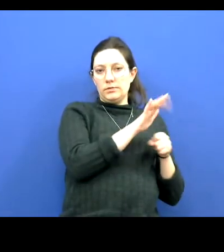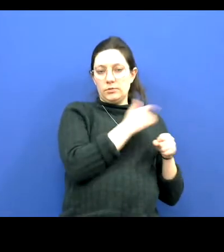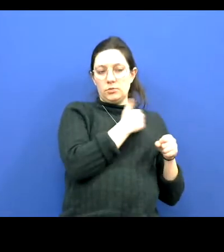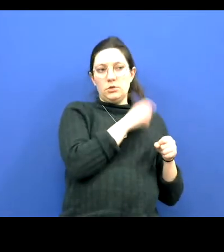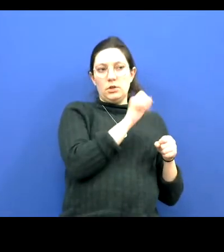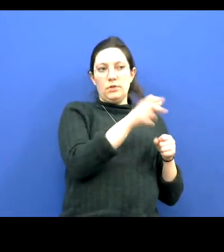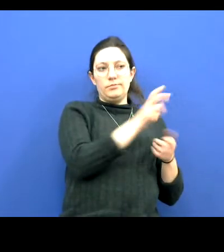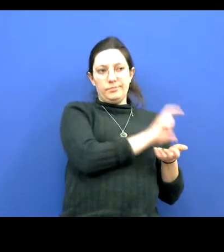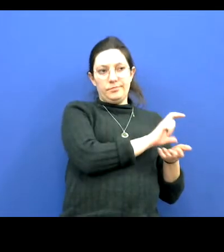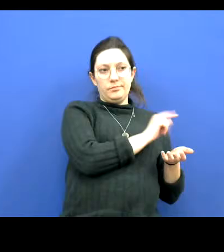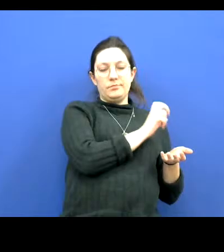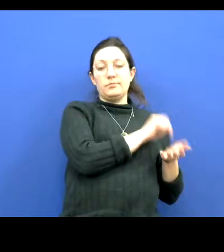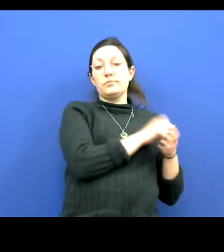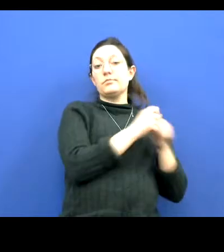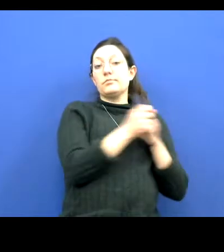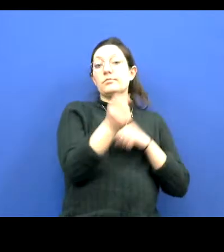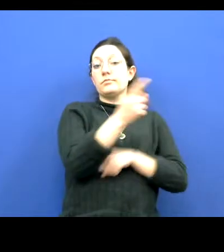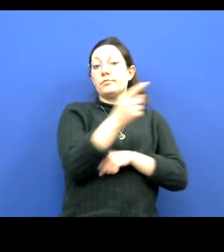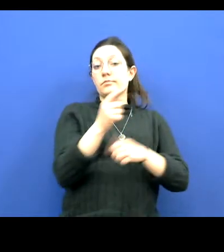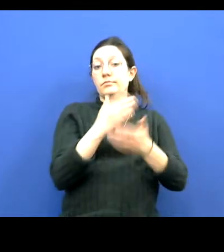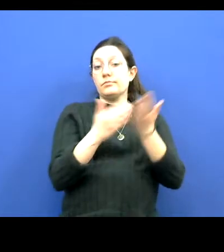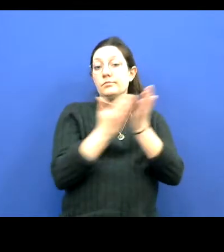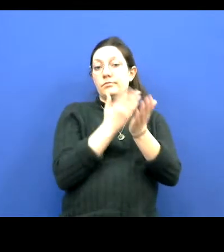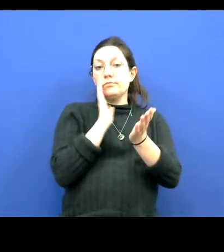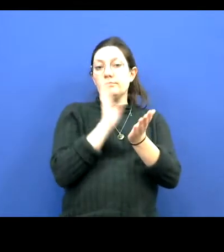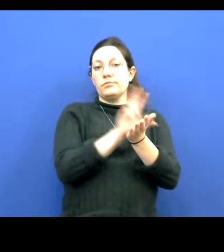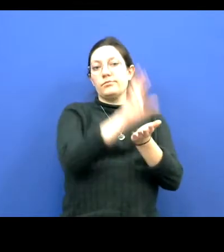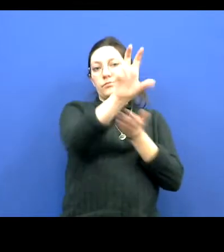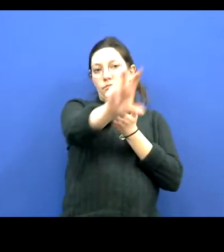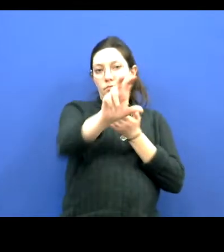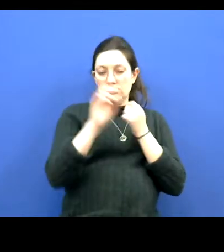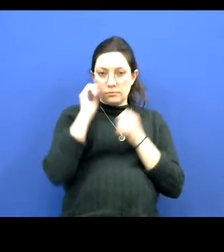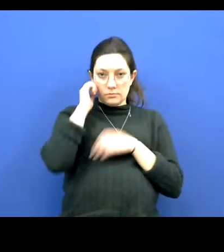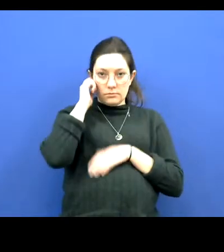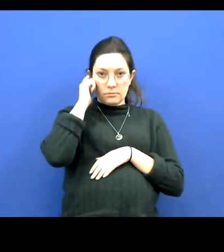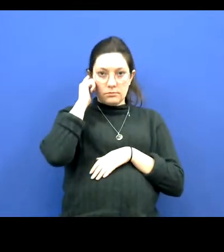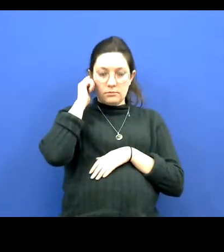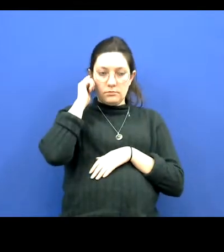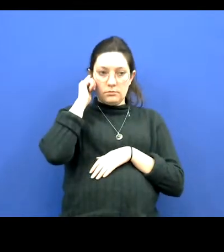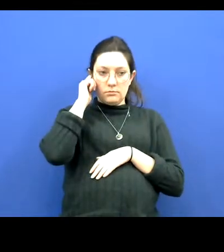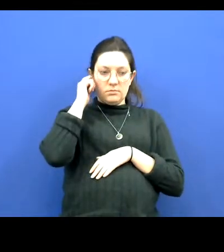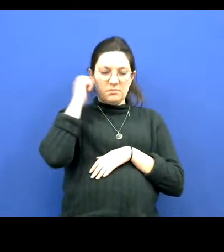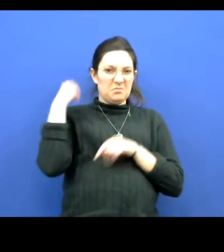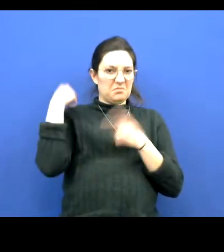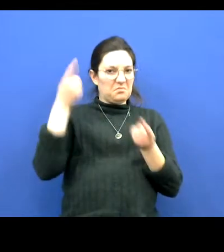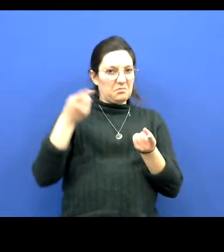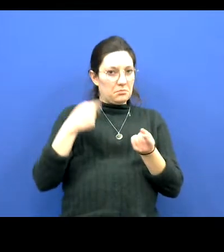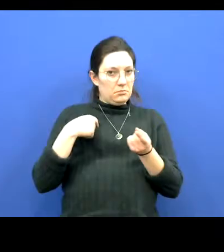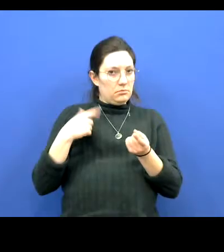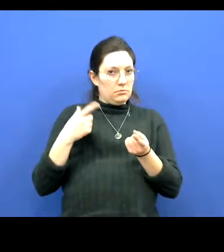it towards the budget next year. But I've always believed as